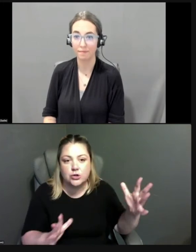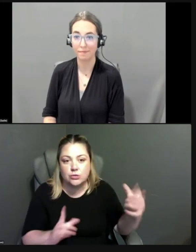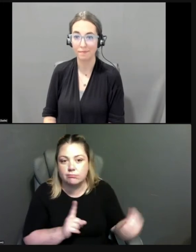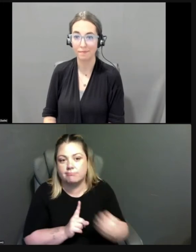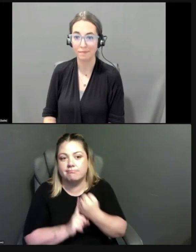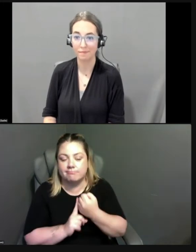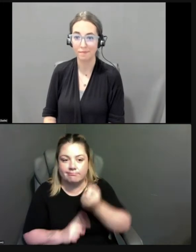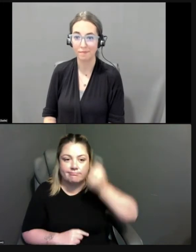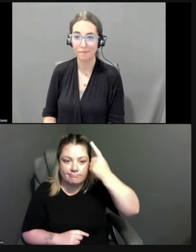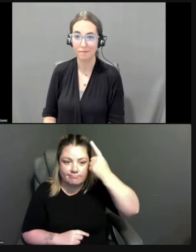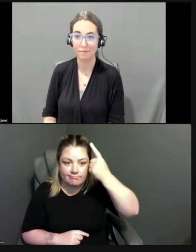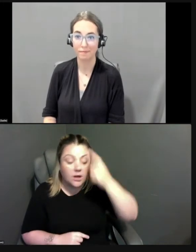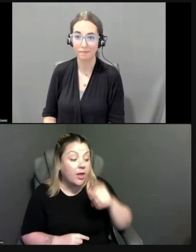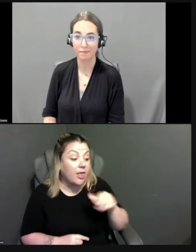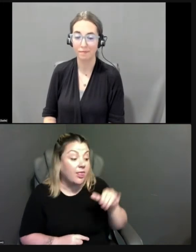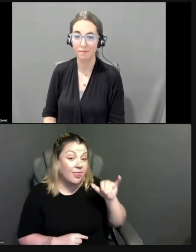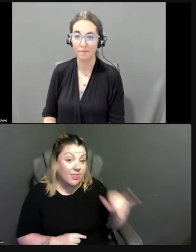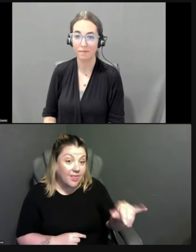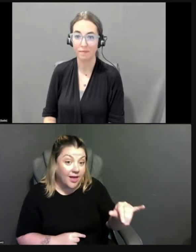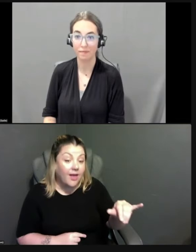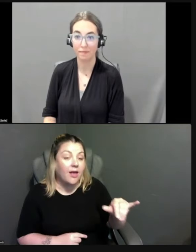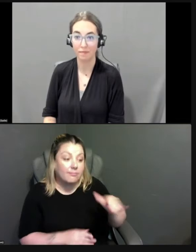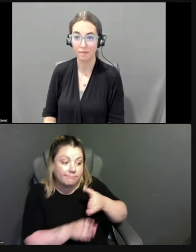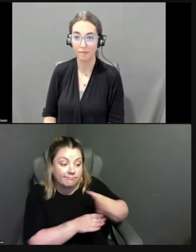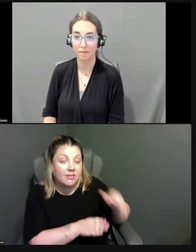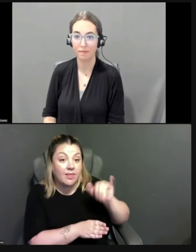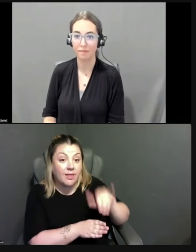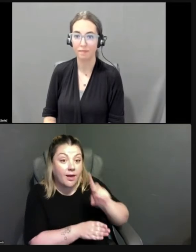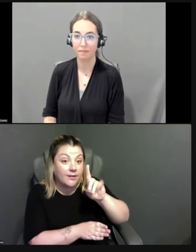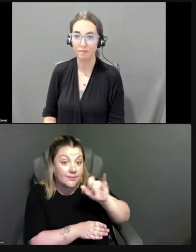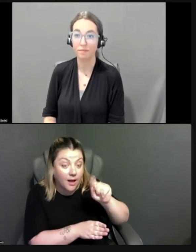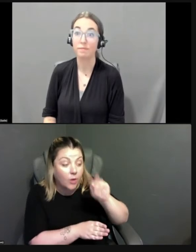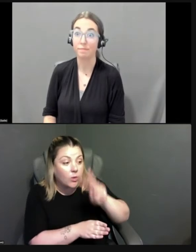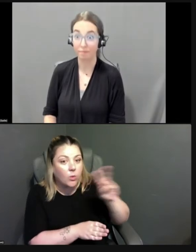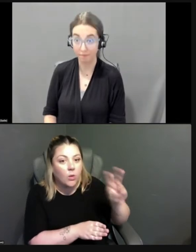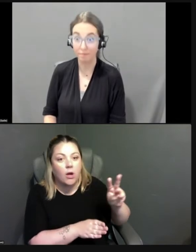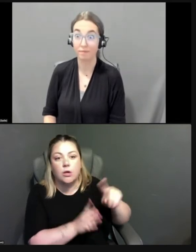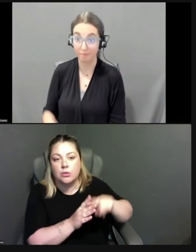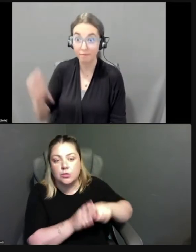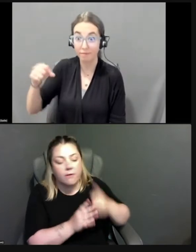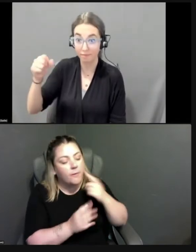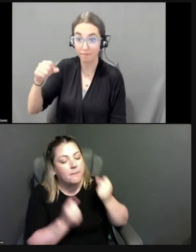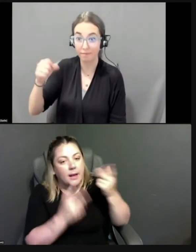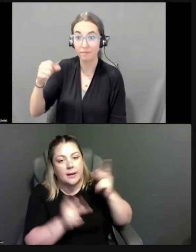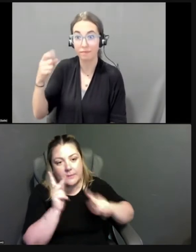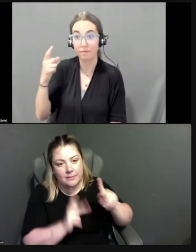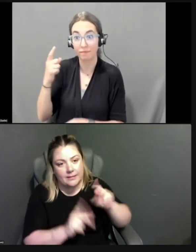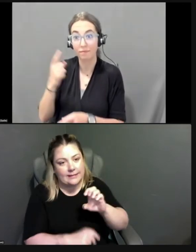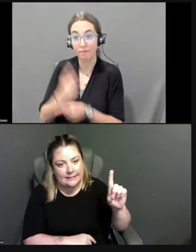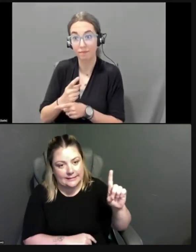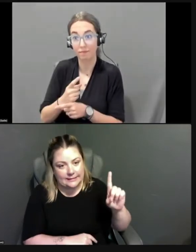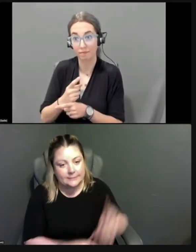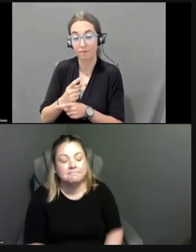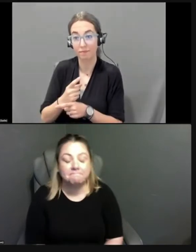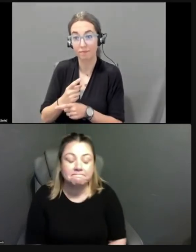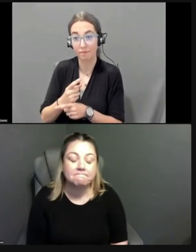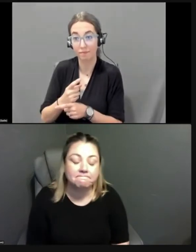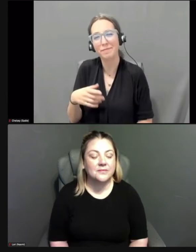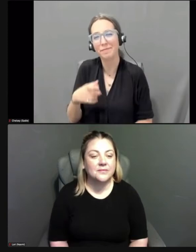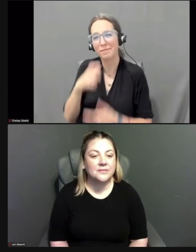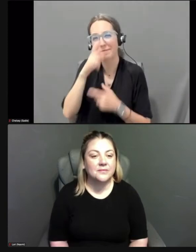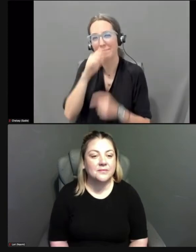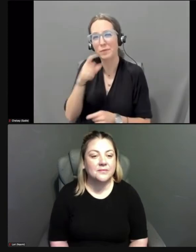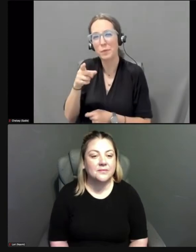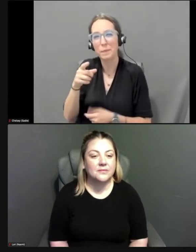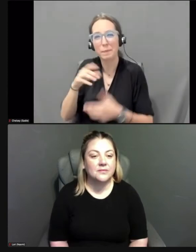is such a gateway for so many people. It is. And it's funny that you say that too, because I've had this